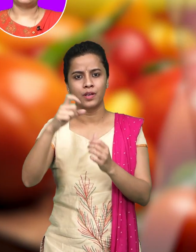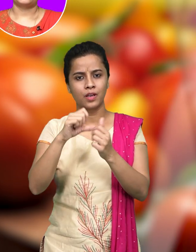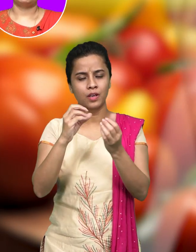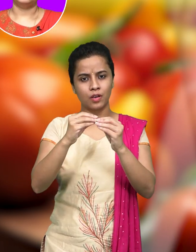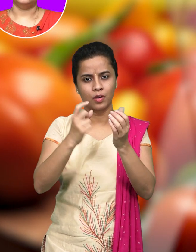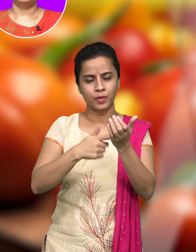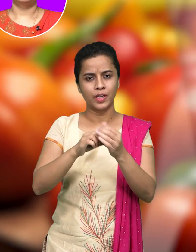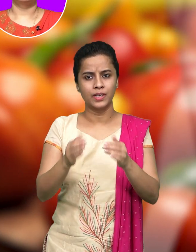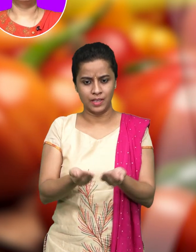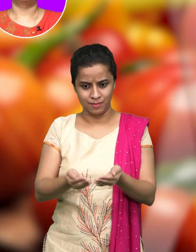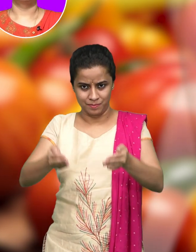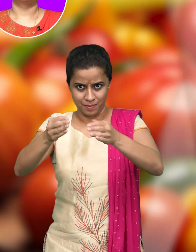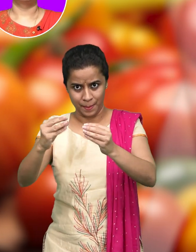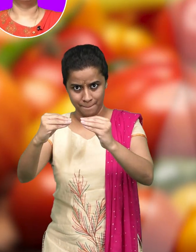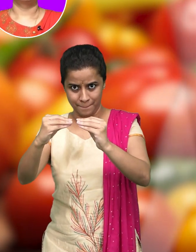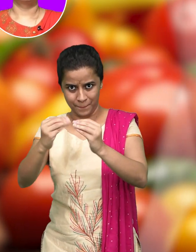placed in plant B